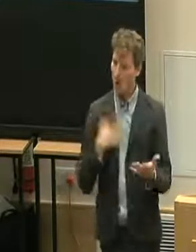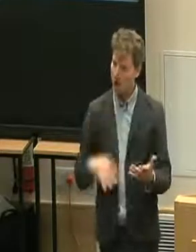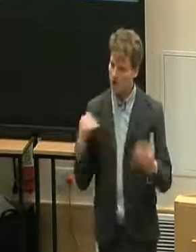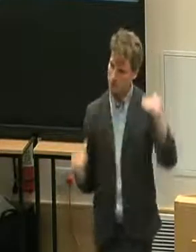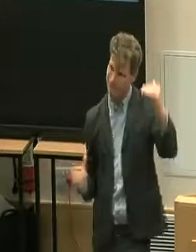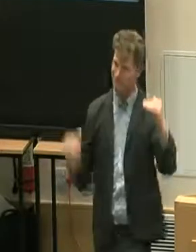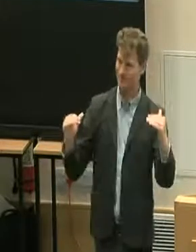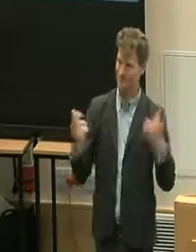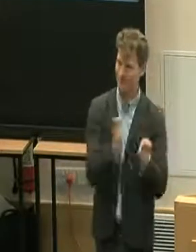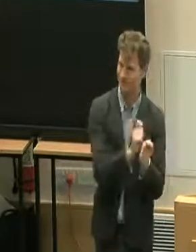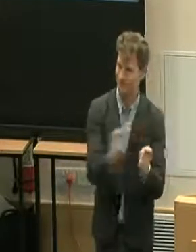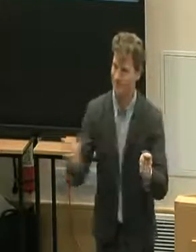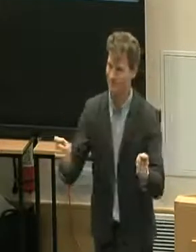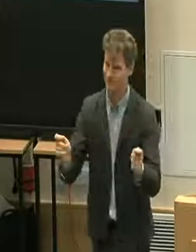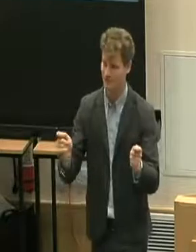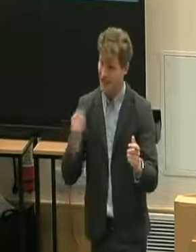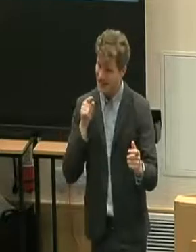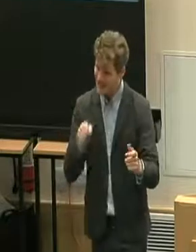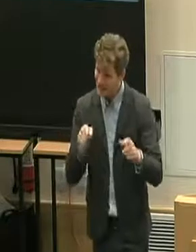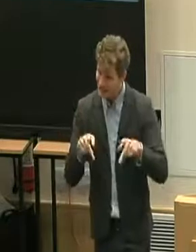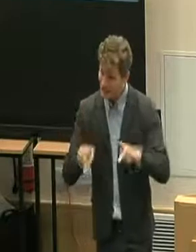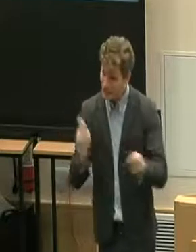If that is what is required